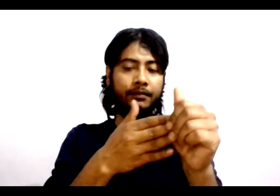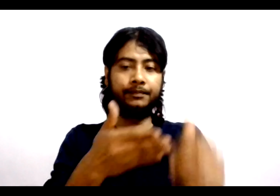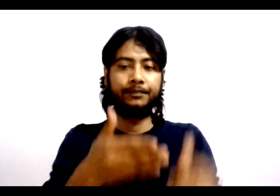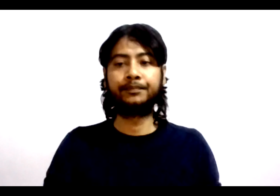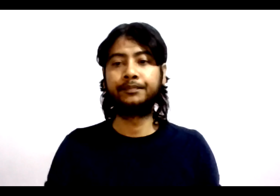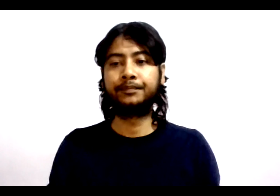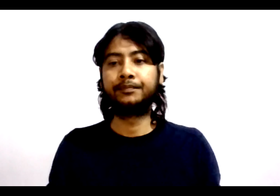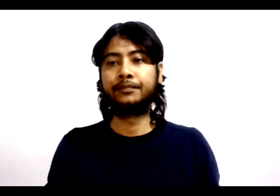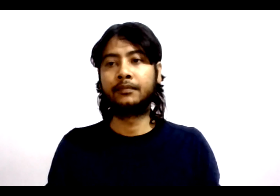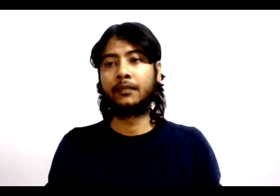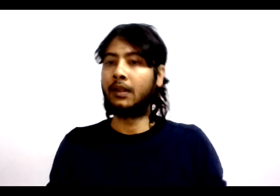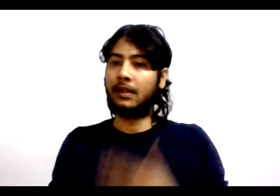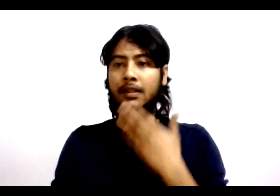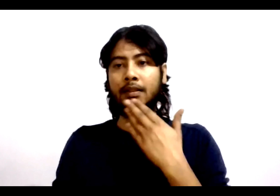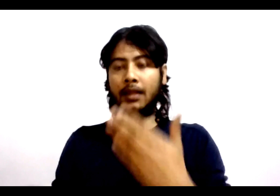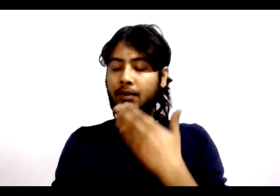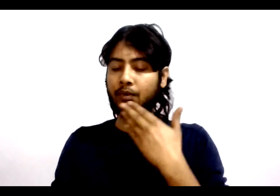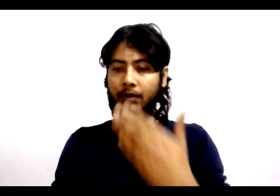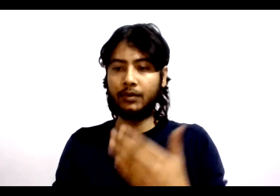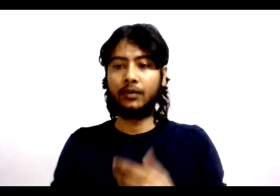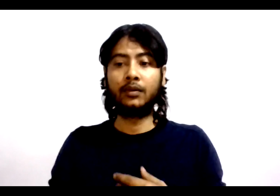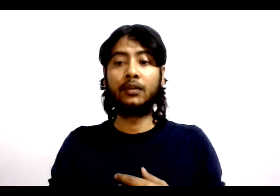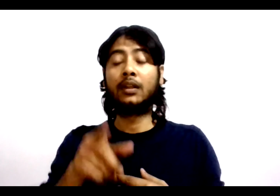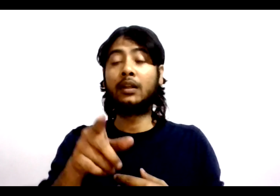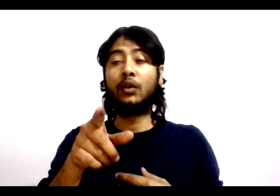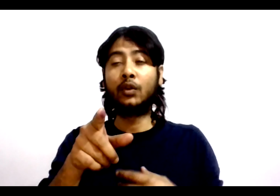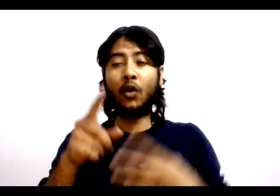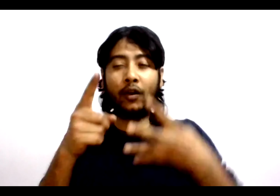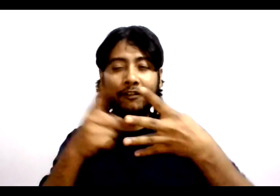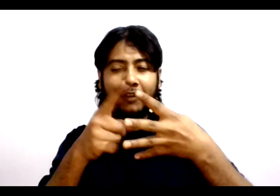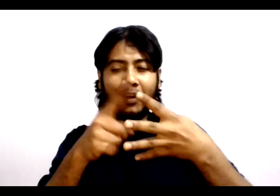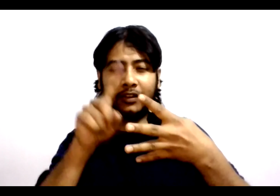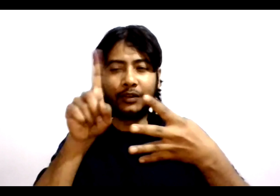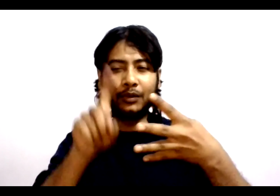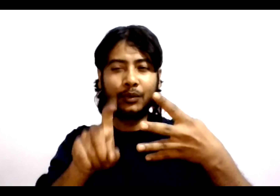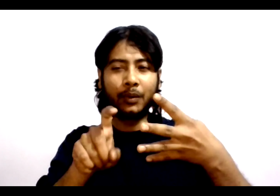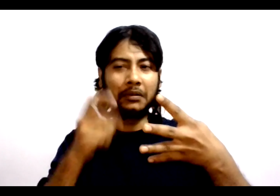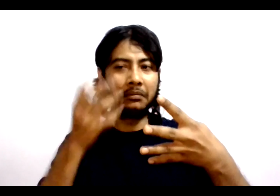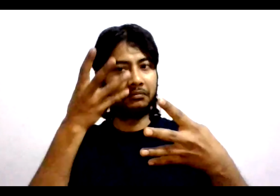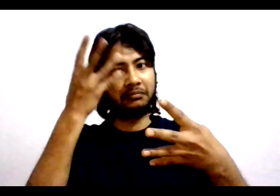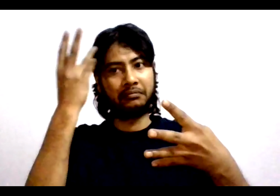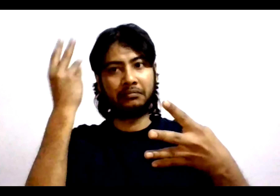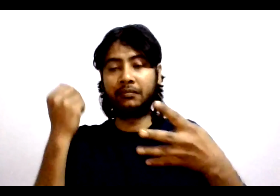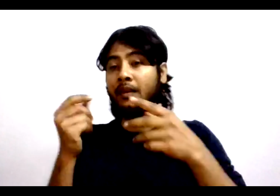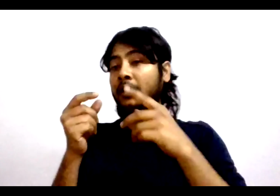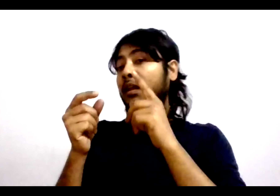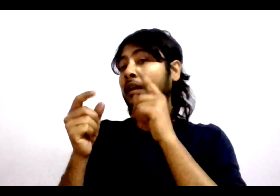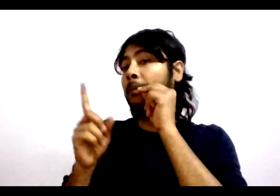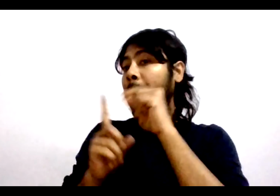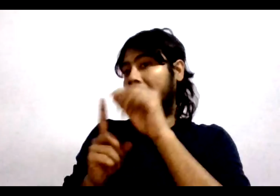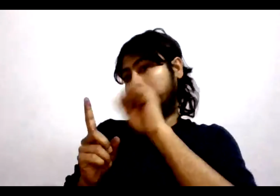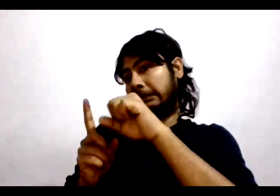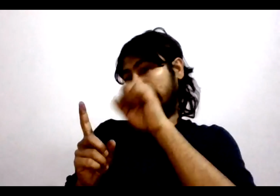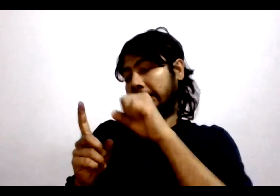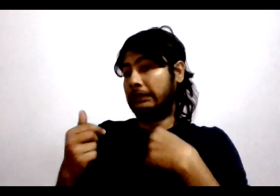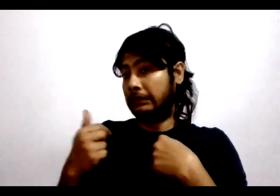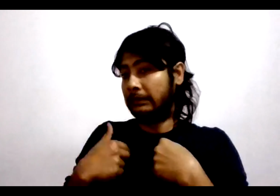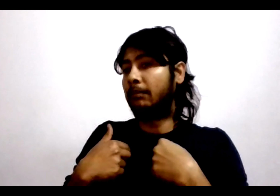Thank you, sir. I think I don't remember the first question that you Yeah, asked. Just, sir. Sir, just I wanted to know that in